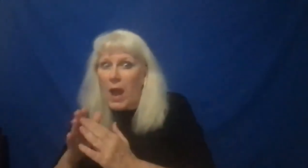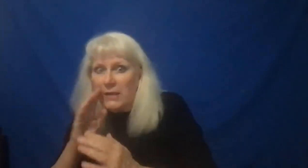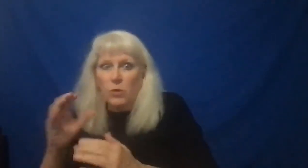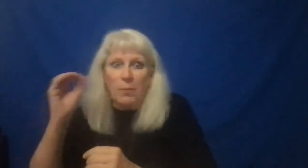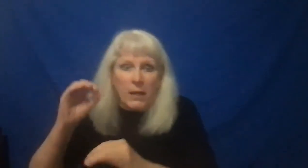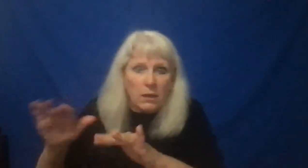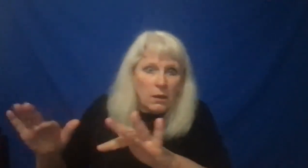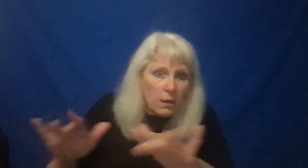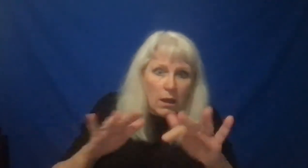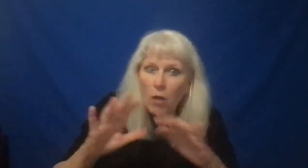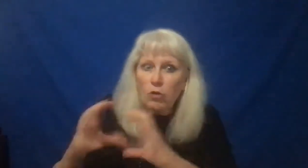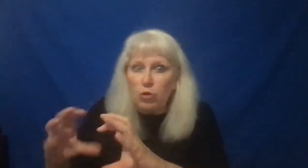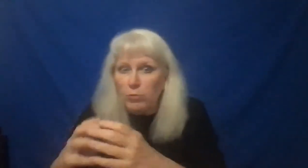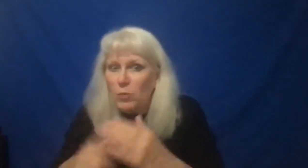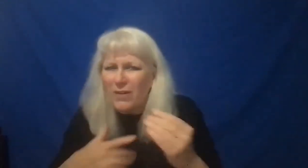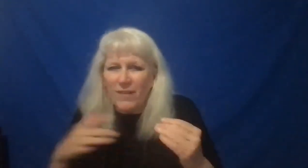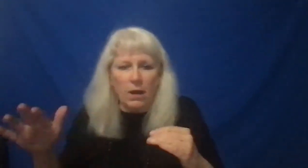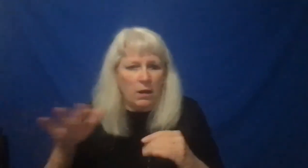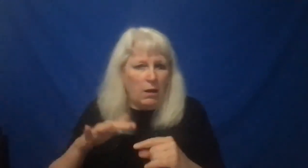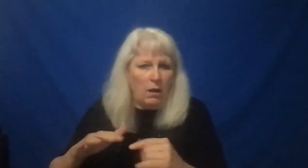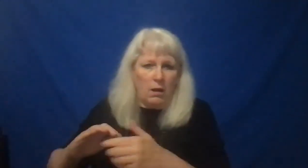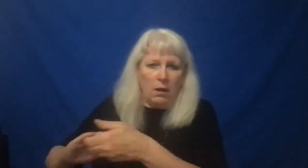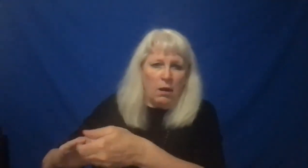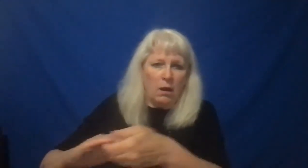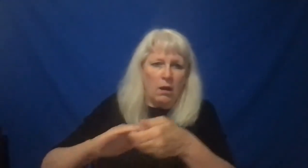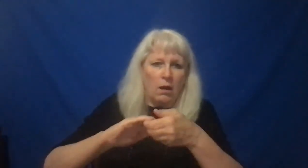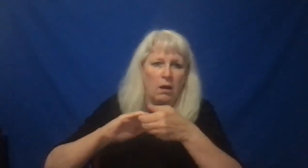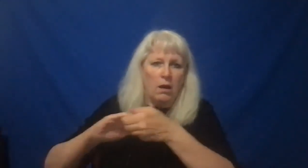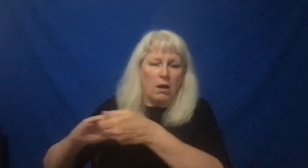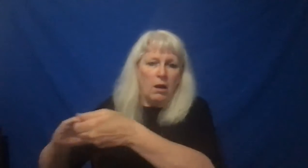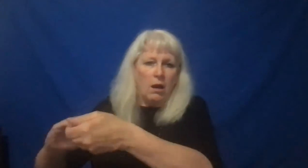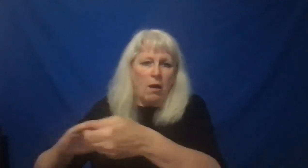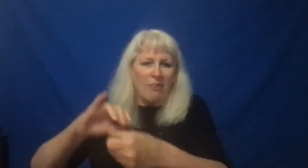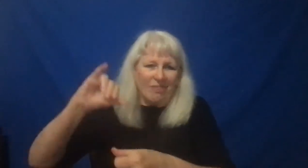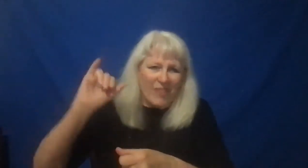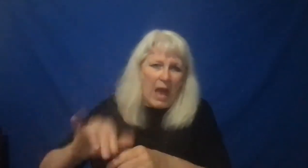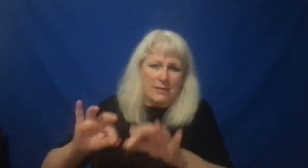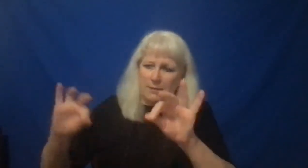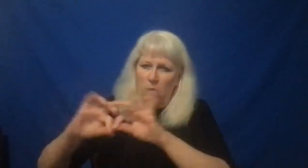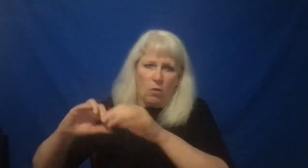organization that's so dependent on caring for the membership, not